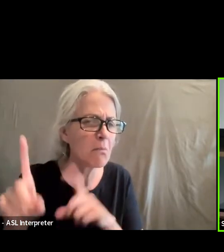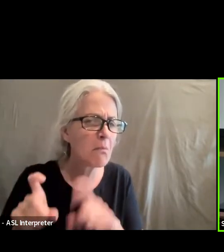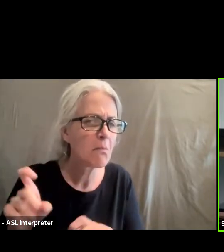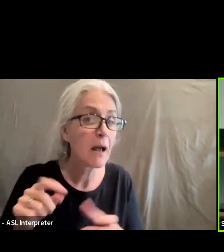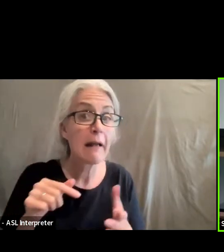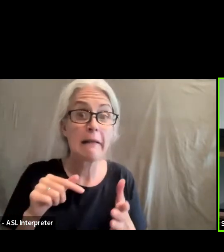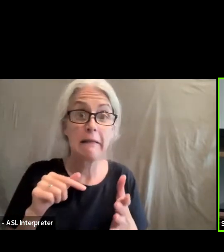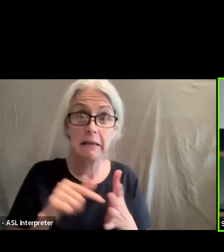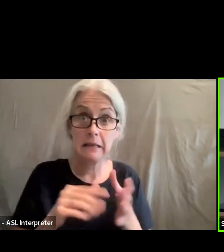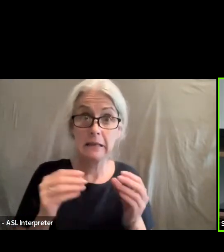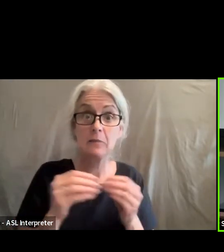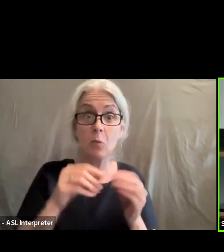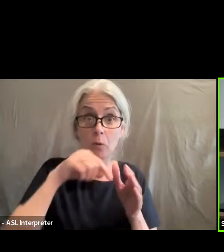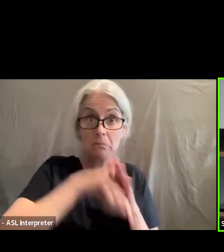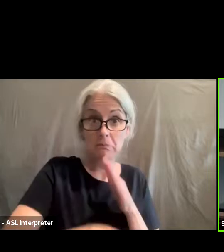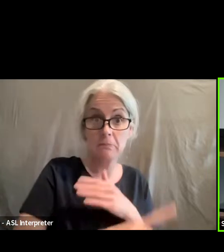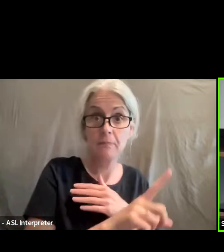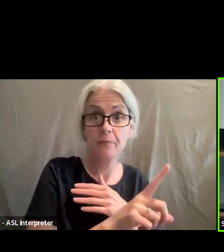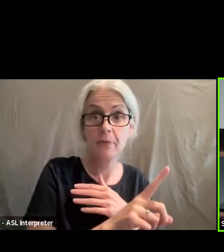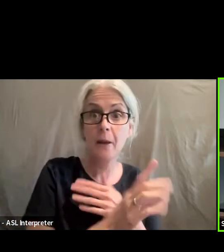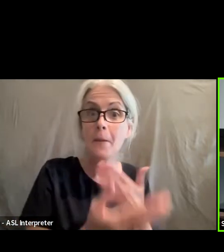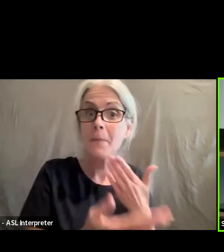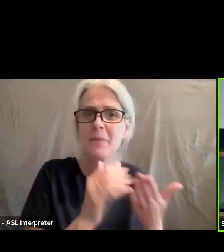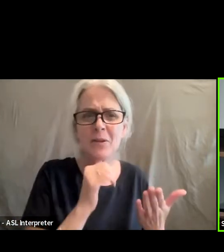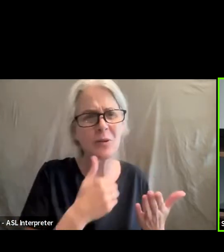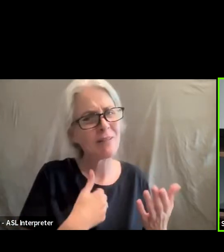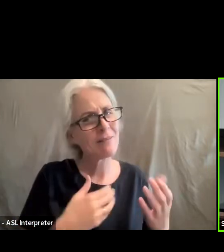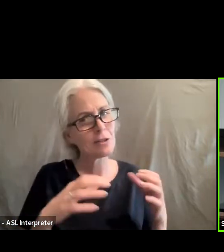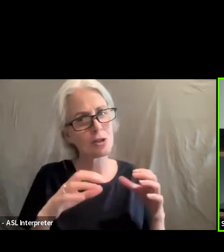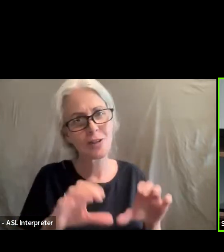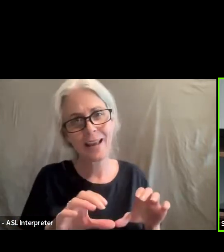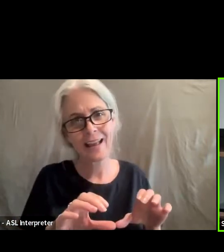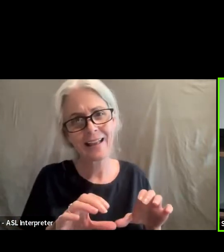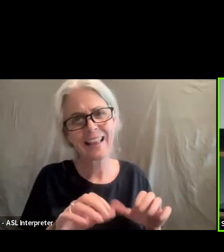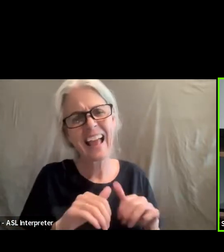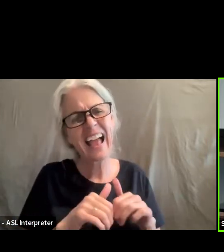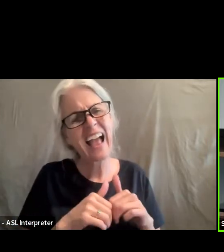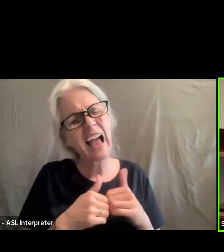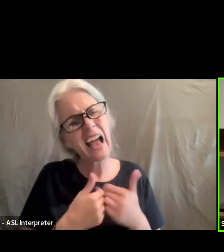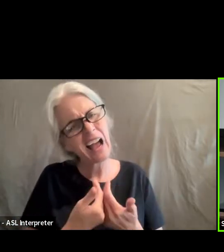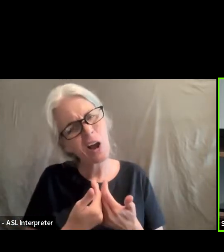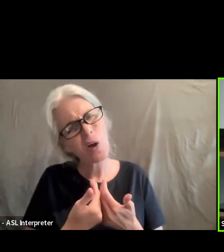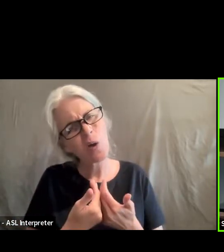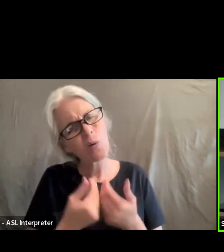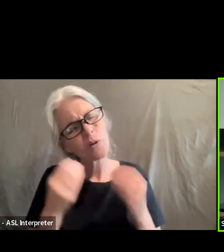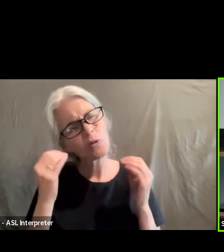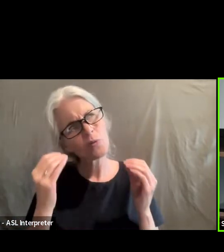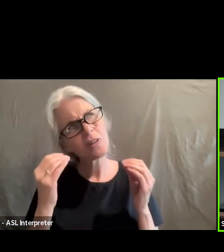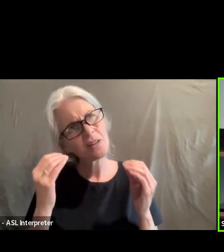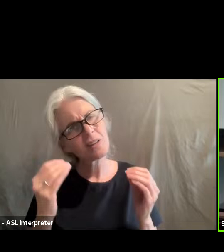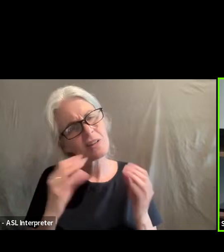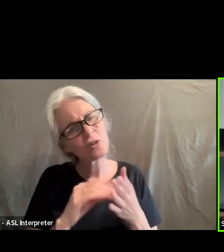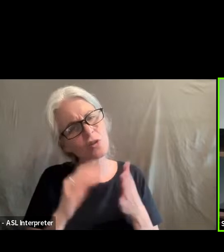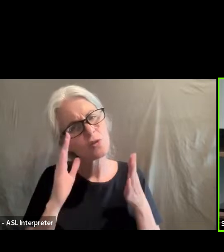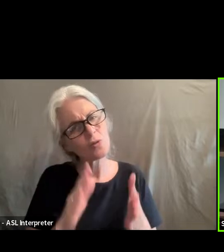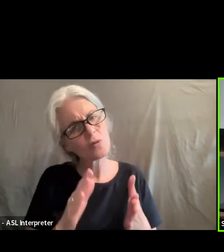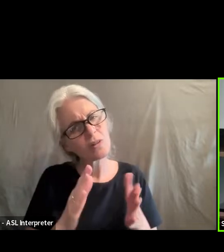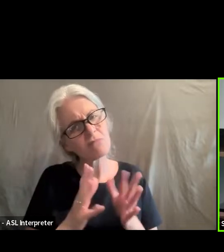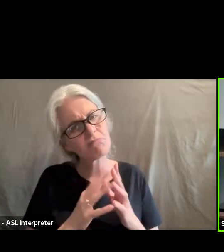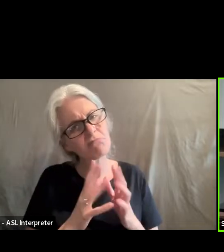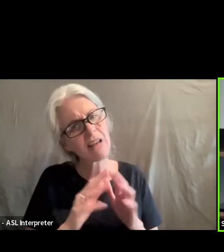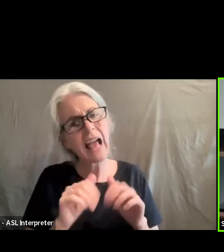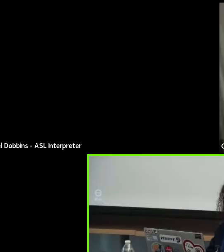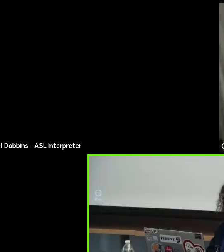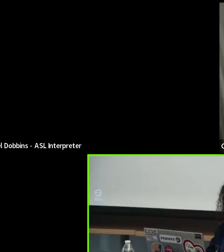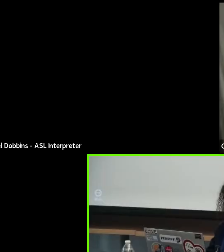you know, going further where there might not be that chance. And so how do you teach the student? And then how do you